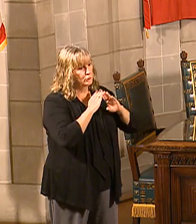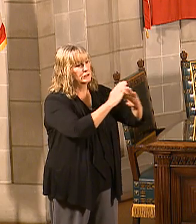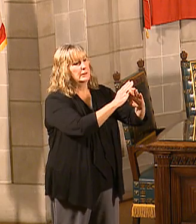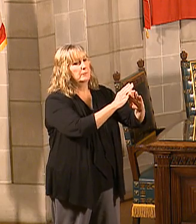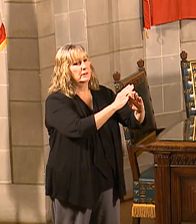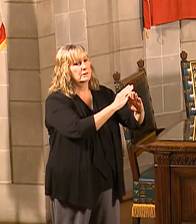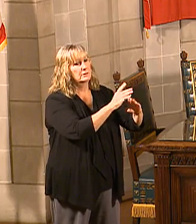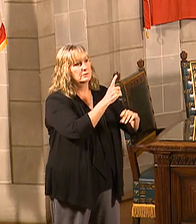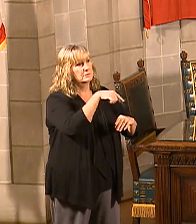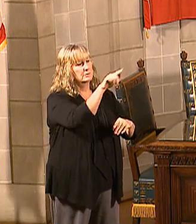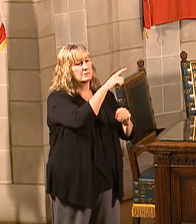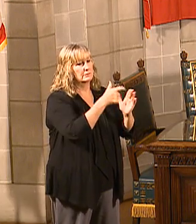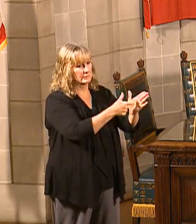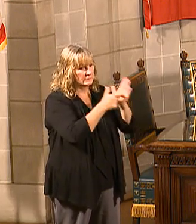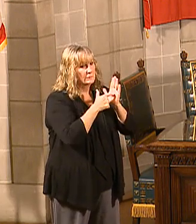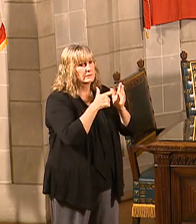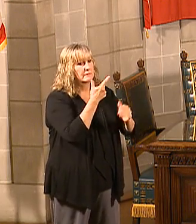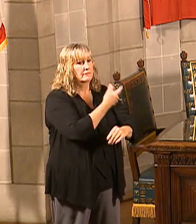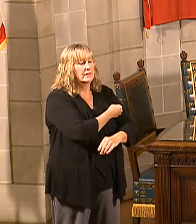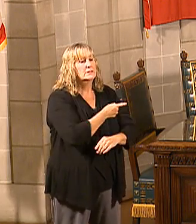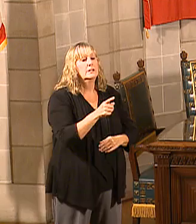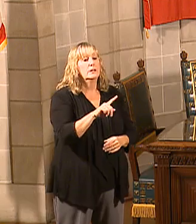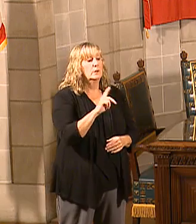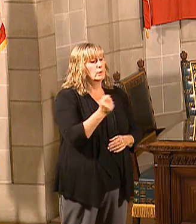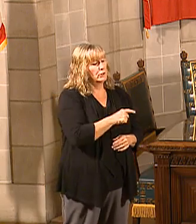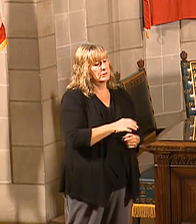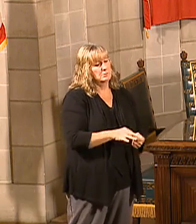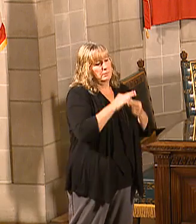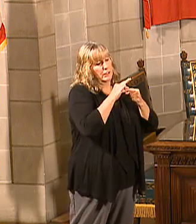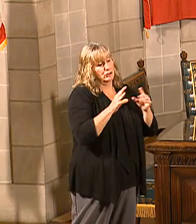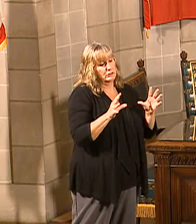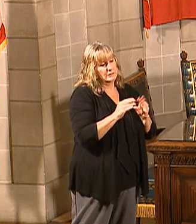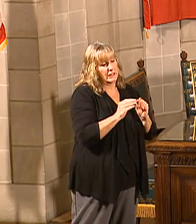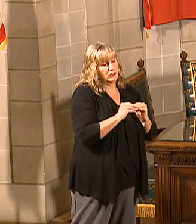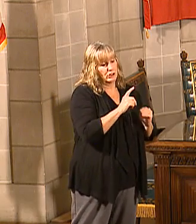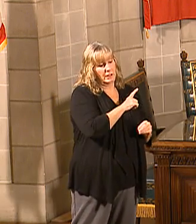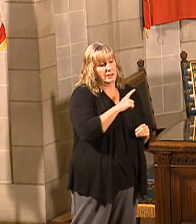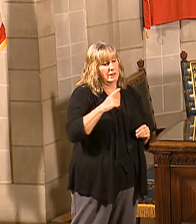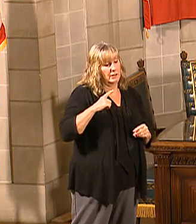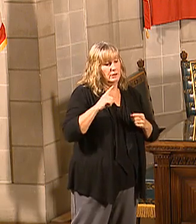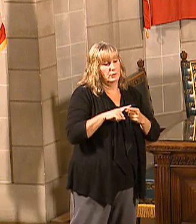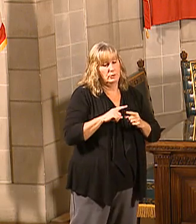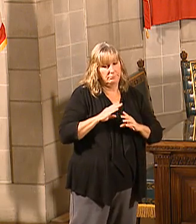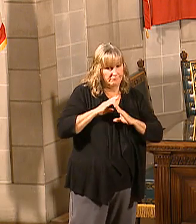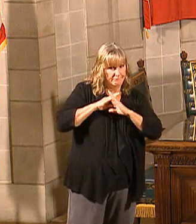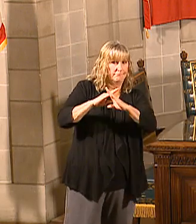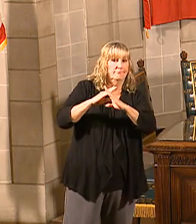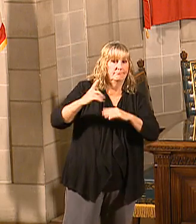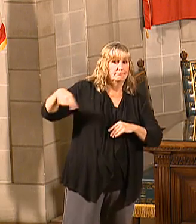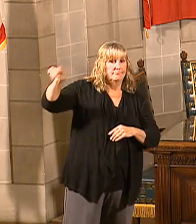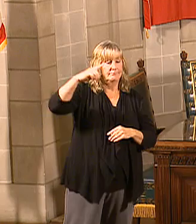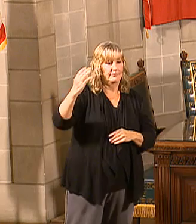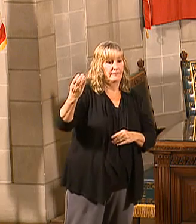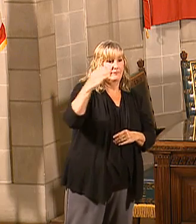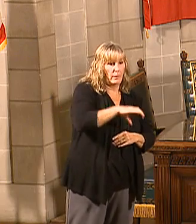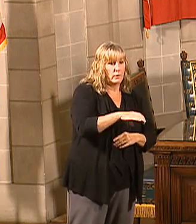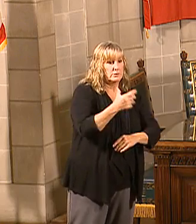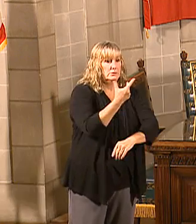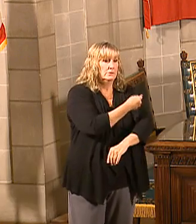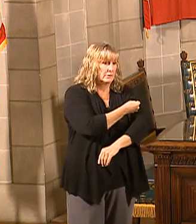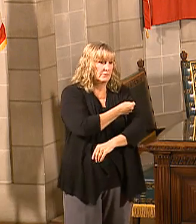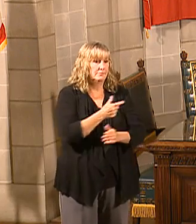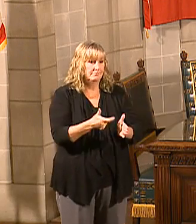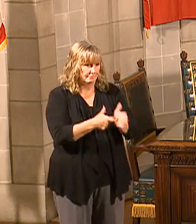mandates. So the question was about a special session to do a vaccine, or to prohibit vaccine mandates. As you all